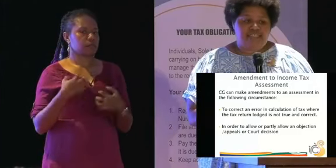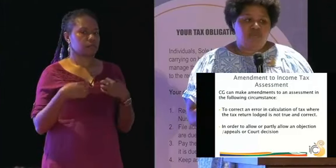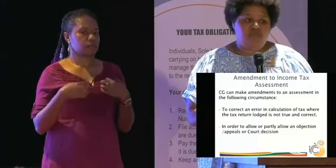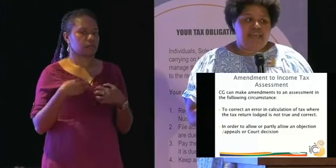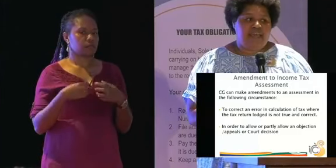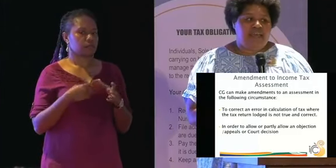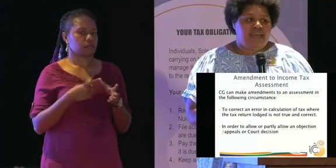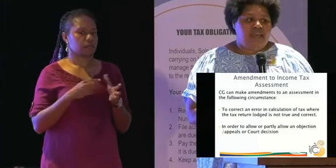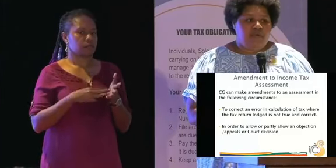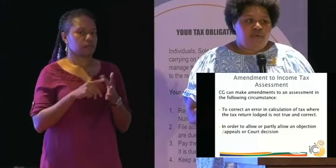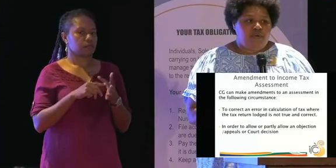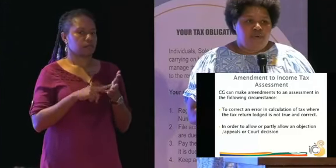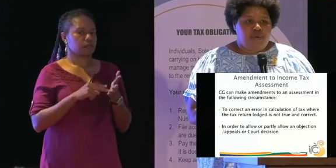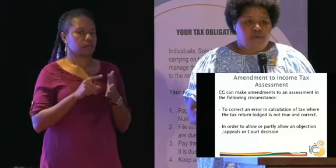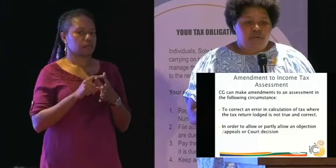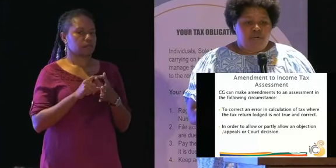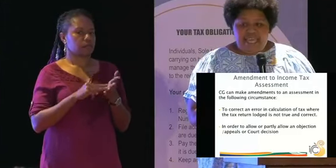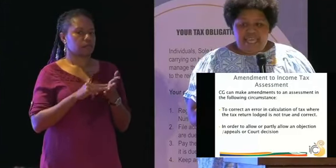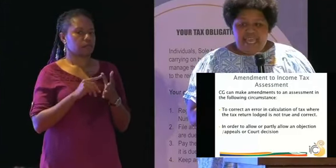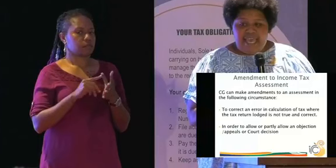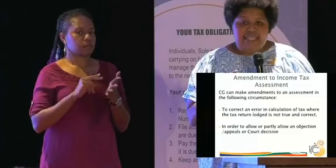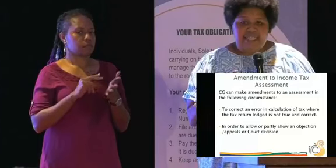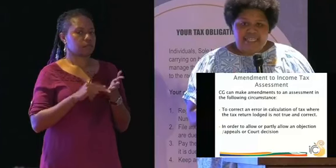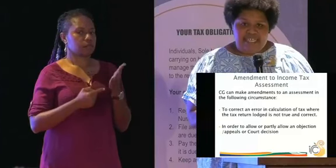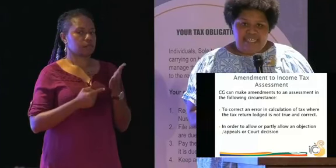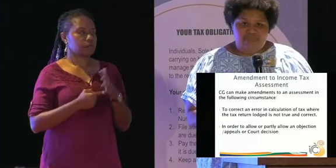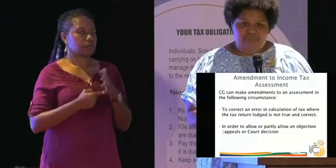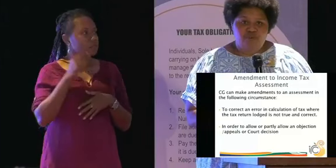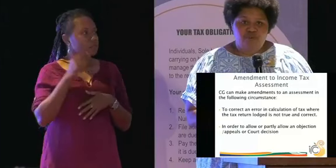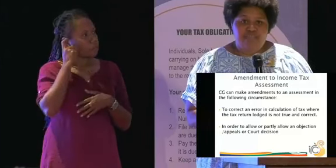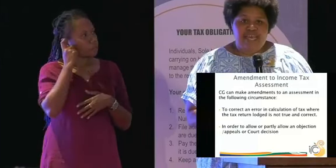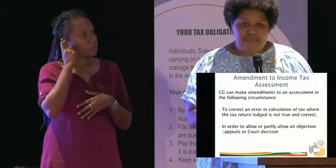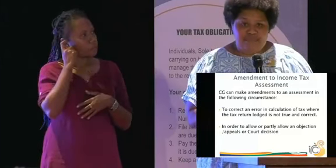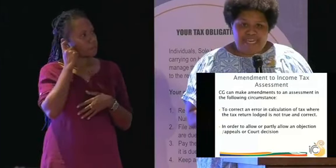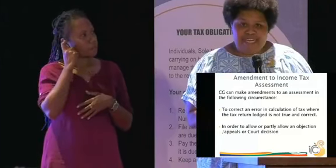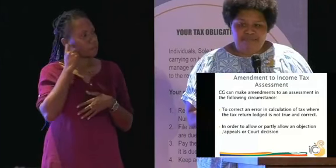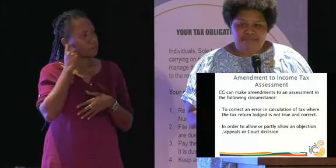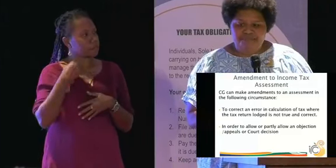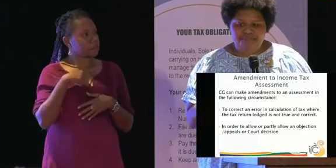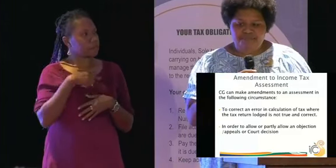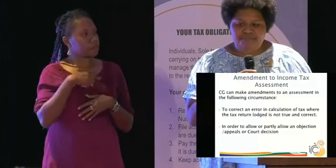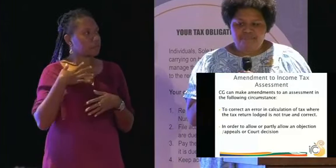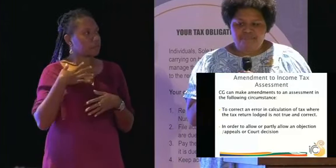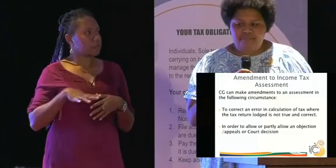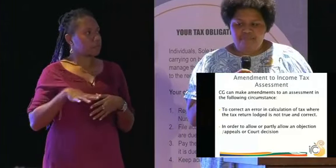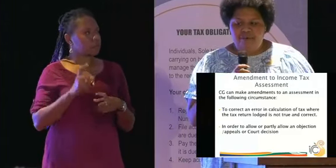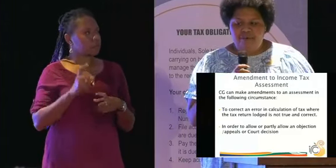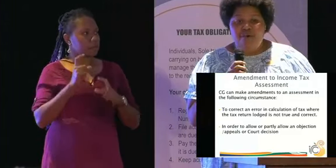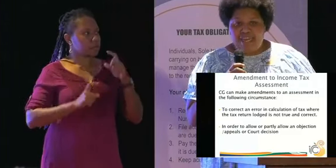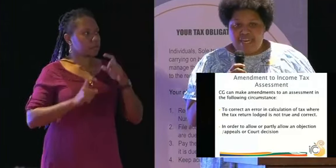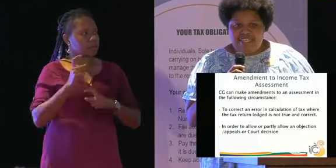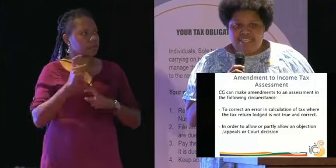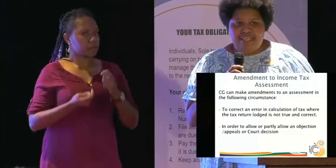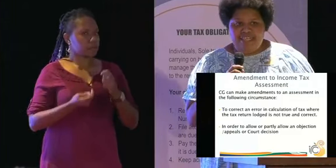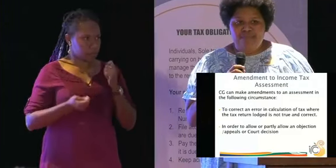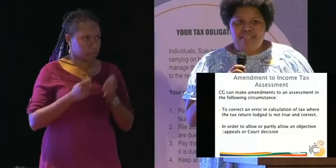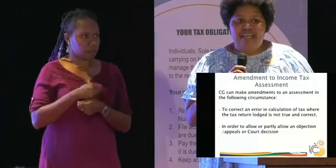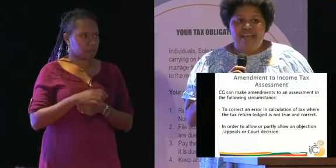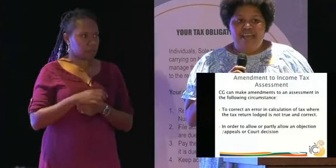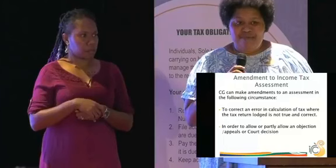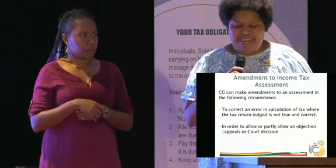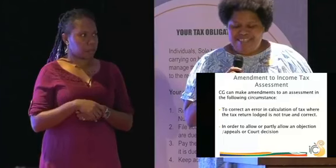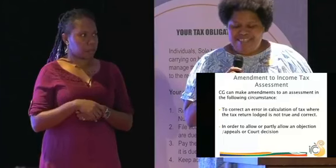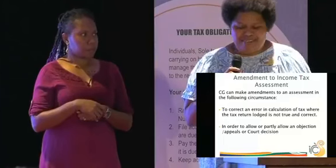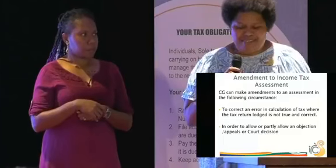the instances where you would like a assessment to be amended, or the assessment can